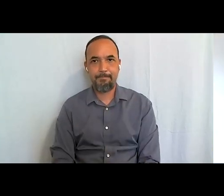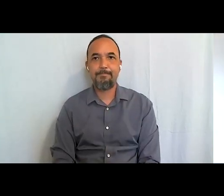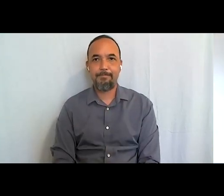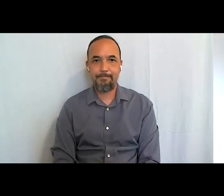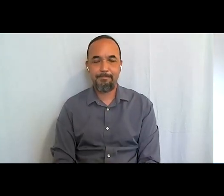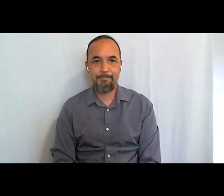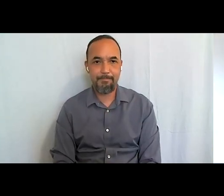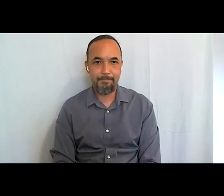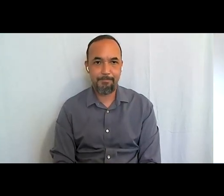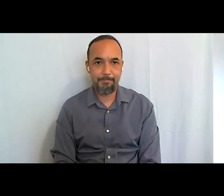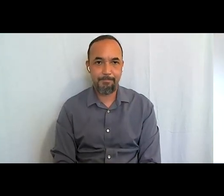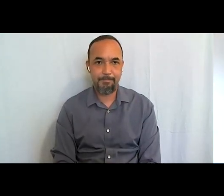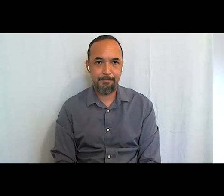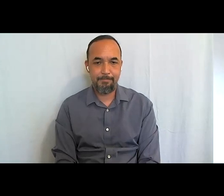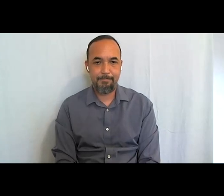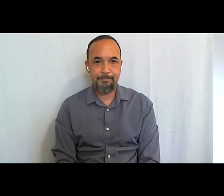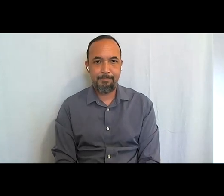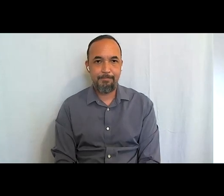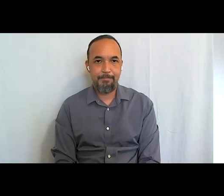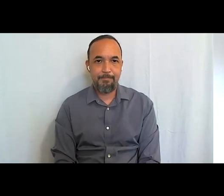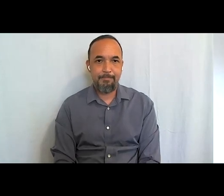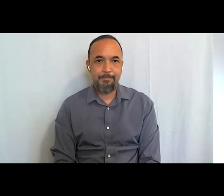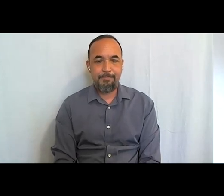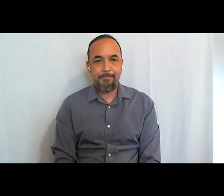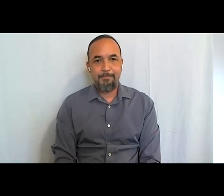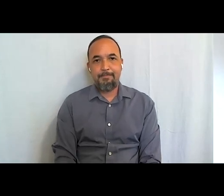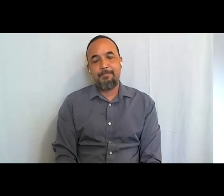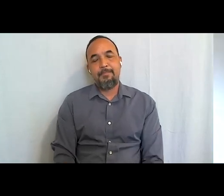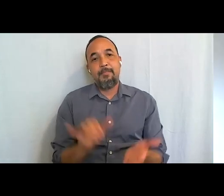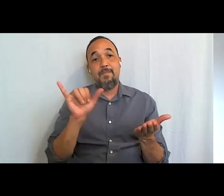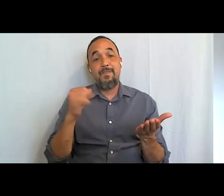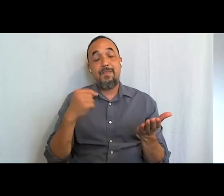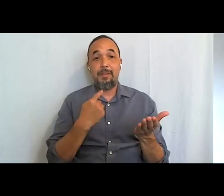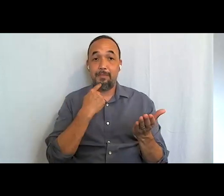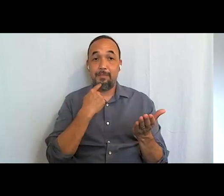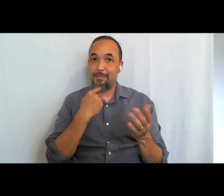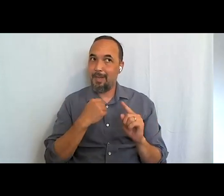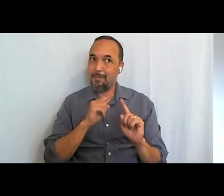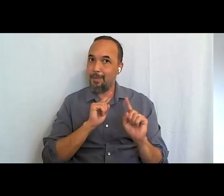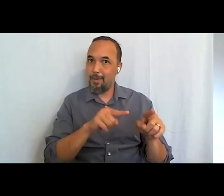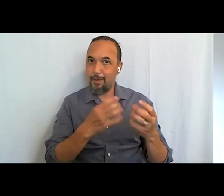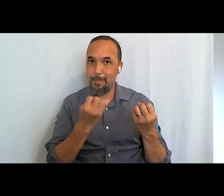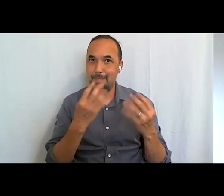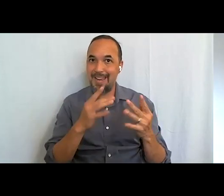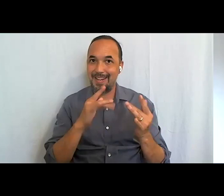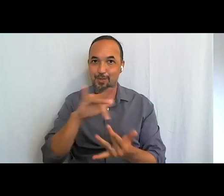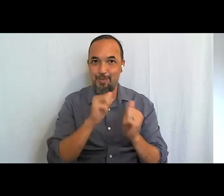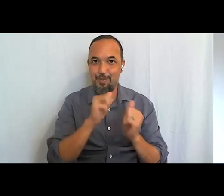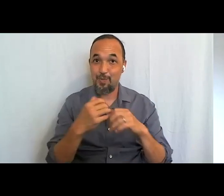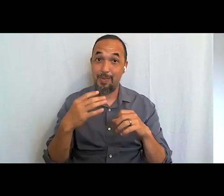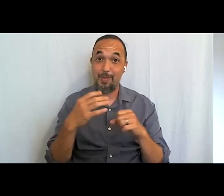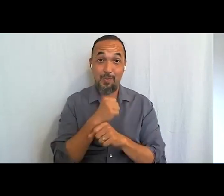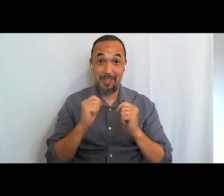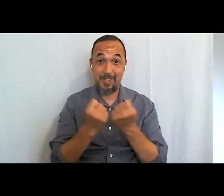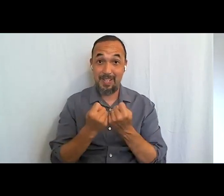Like I said before, I've been on several winners trips and met the top teams, and I've